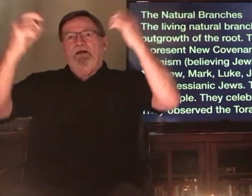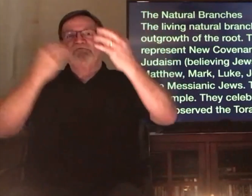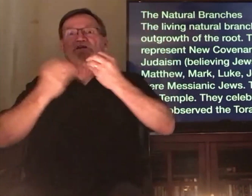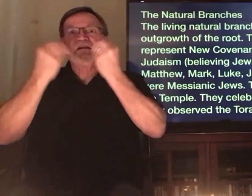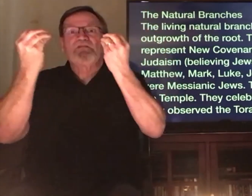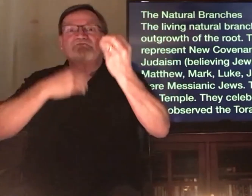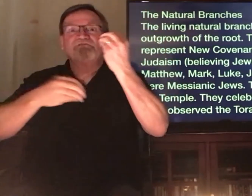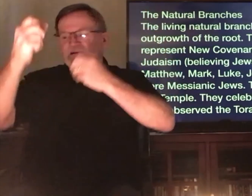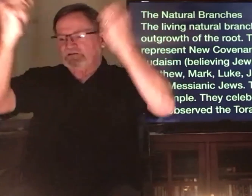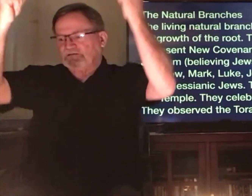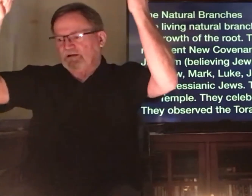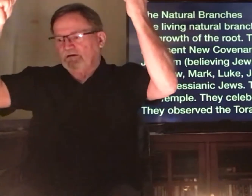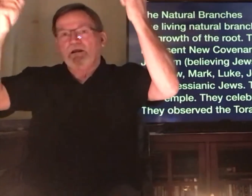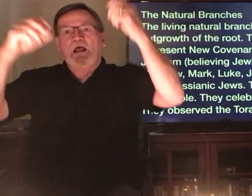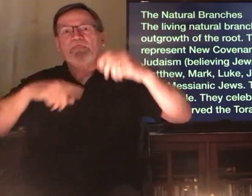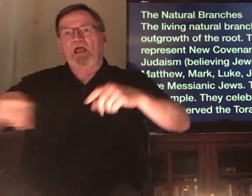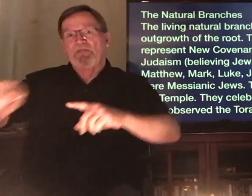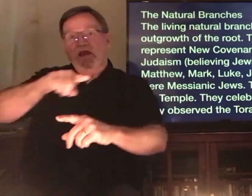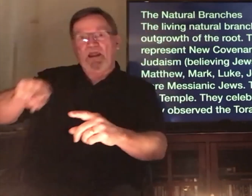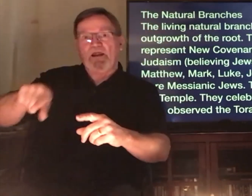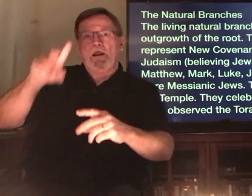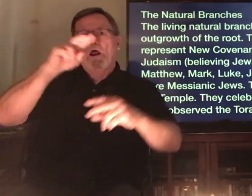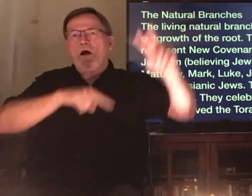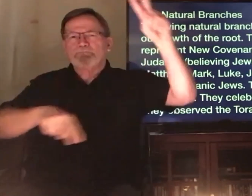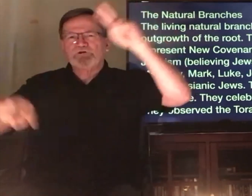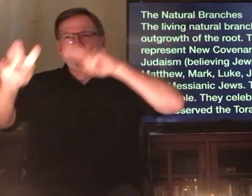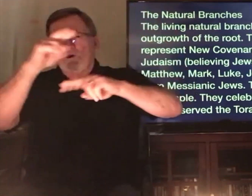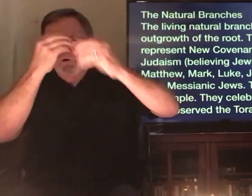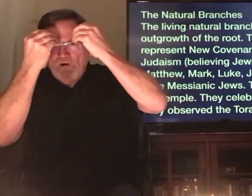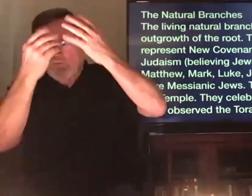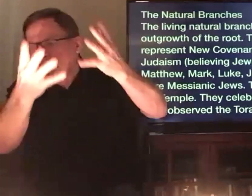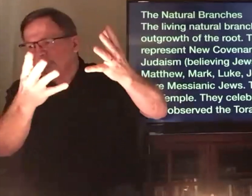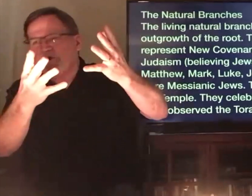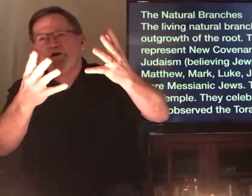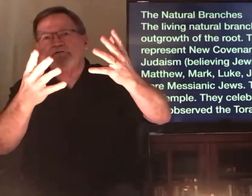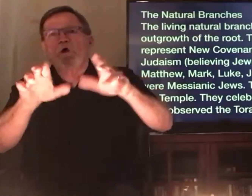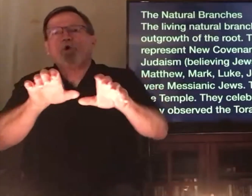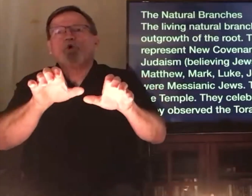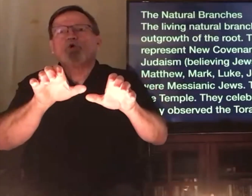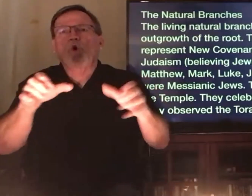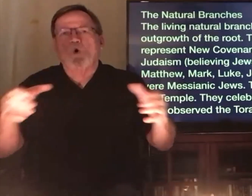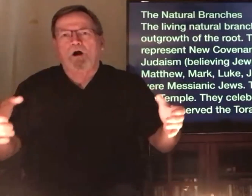Abba. And we are branches, Jew and Gentile branches.